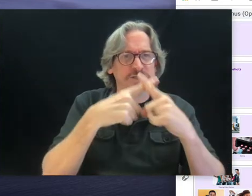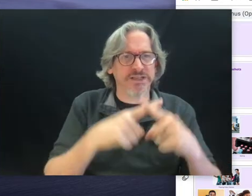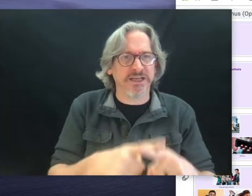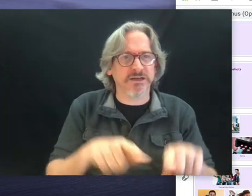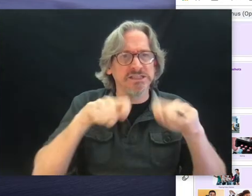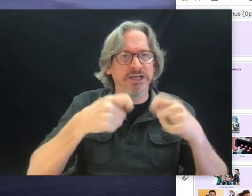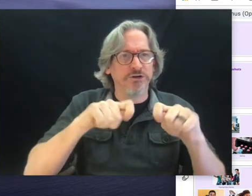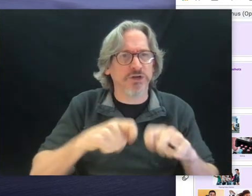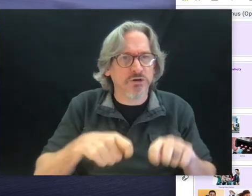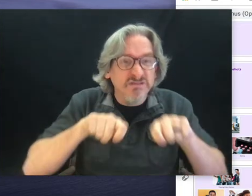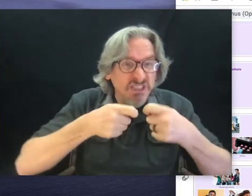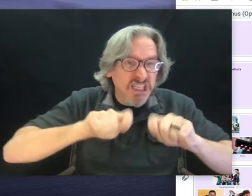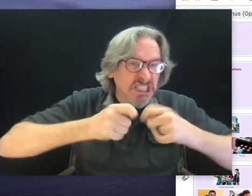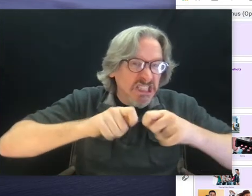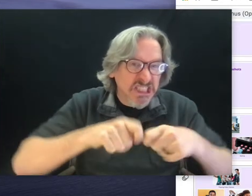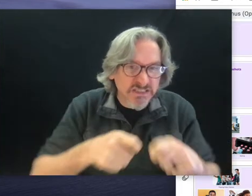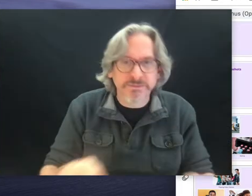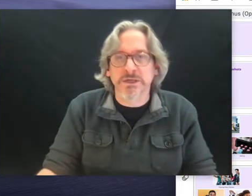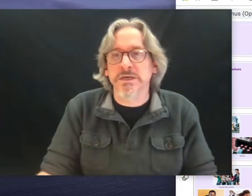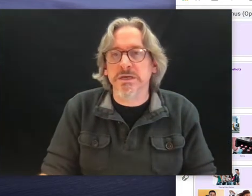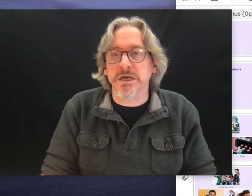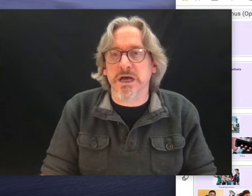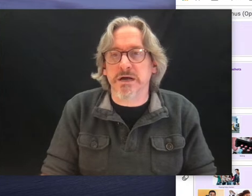Here you see the needles, here you don't.